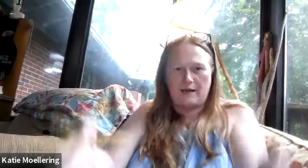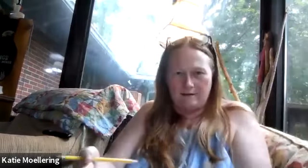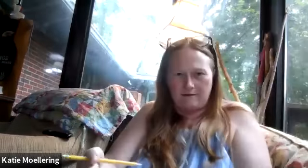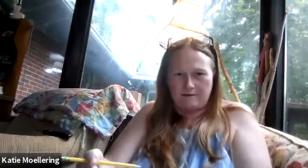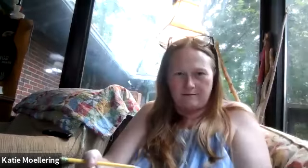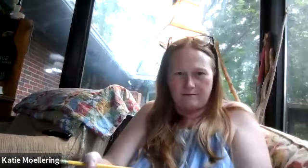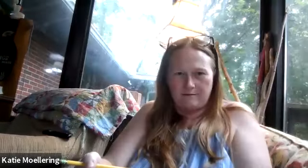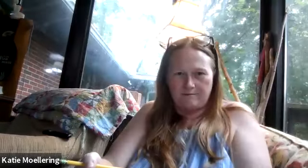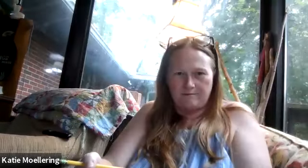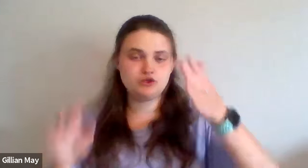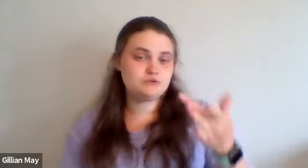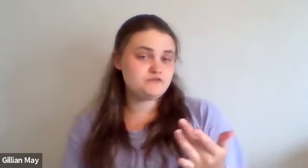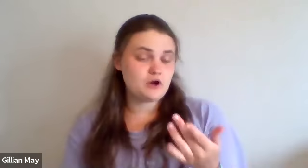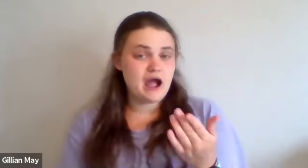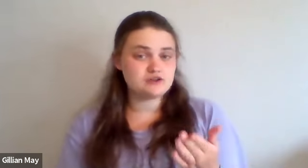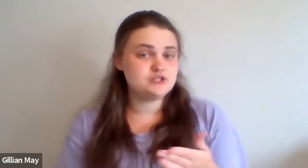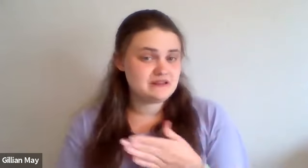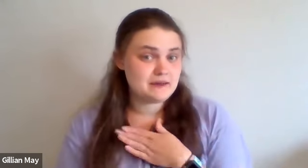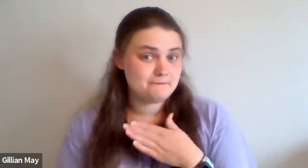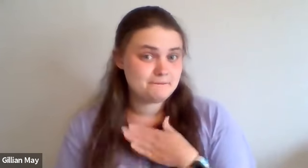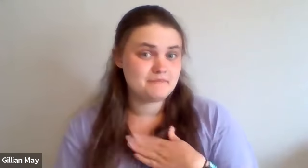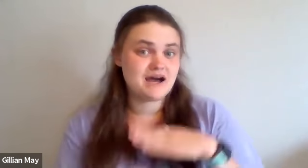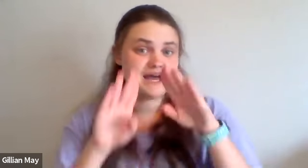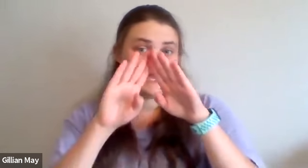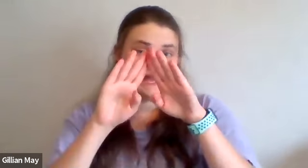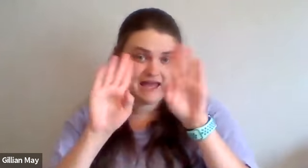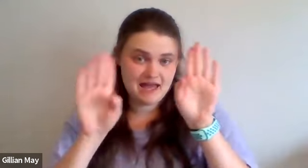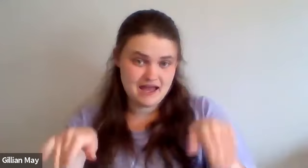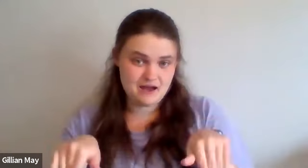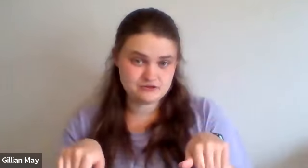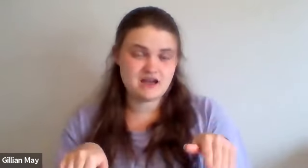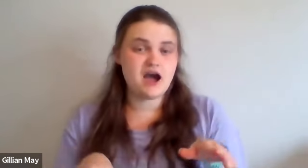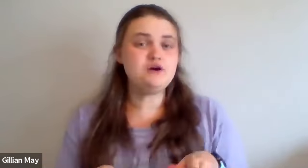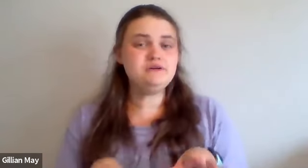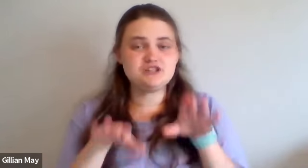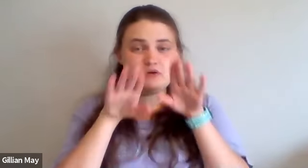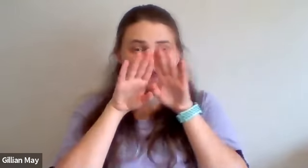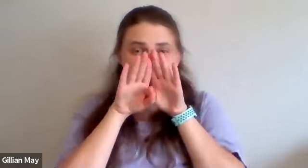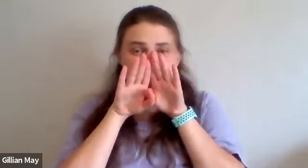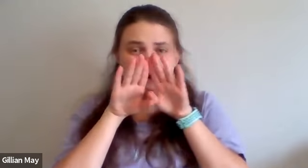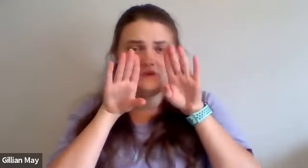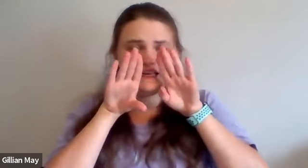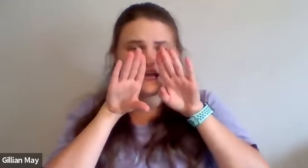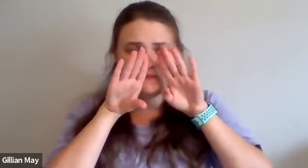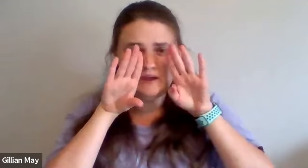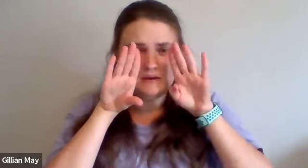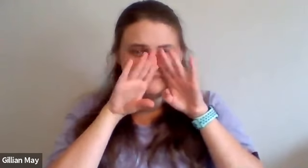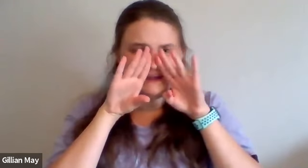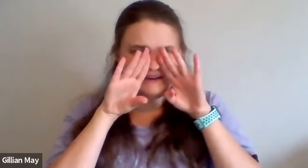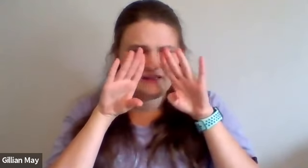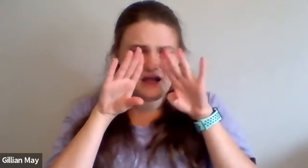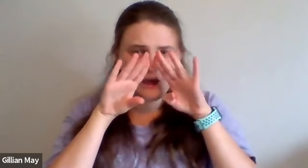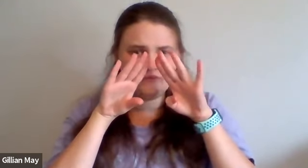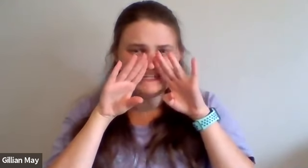like? So you would for house, you'd be like my house. I Yeah, always go okay. like lower, almost like to